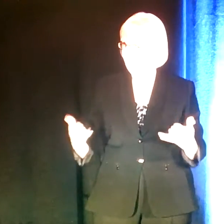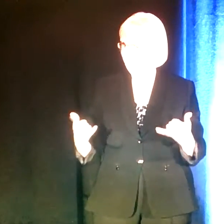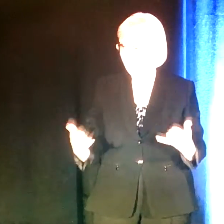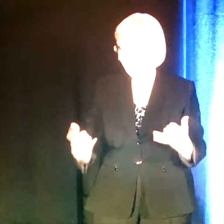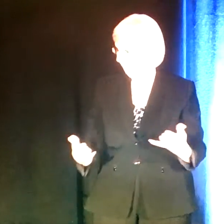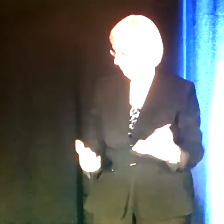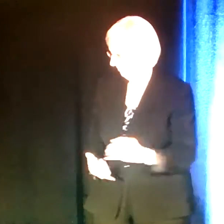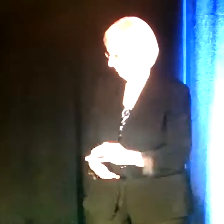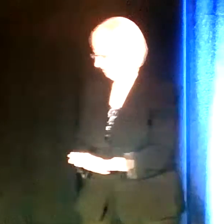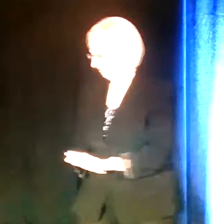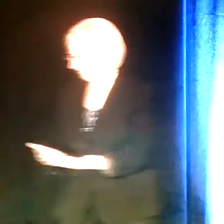for our work.